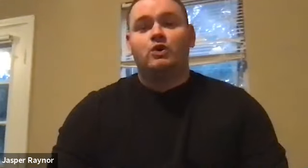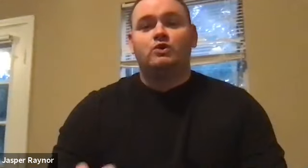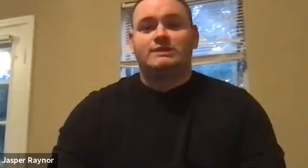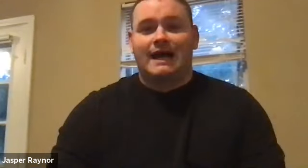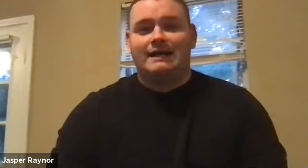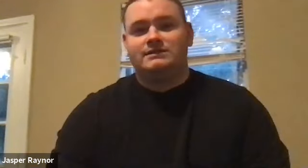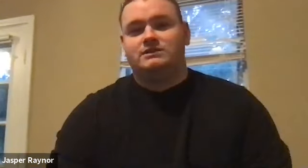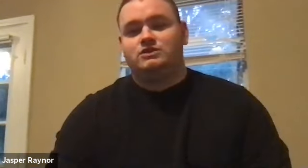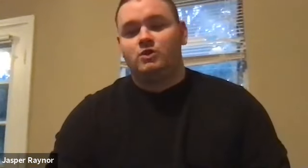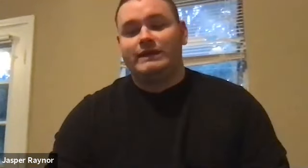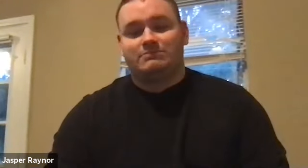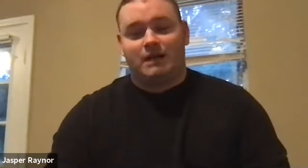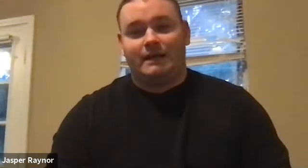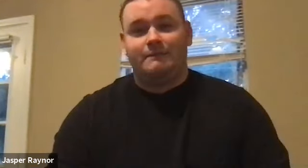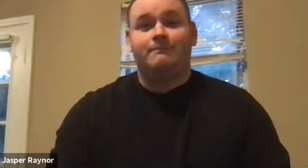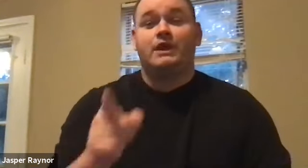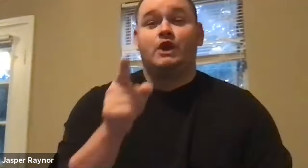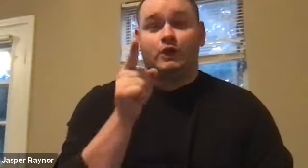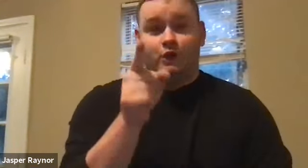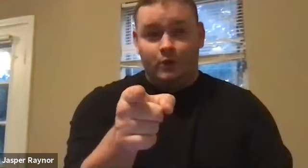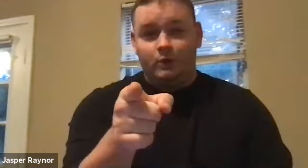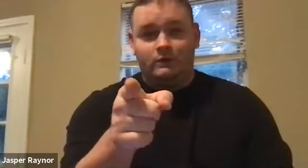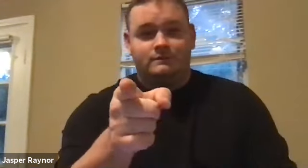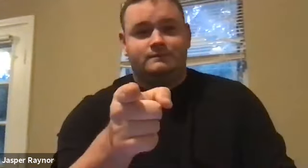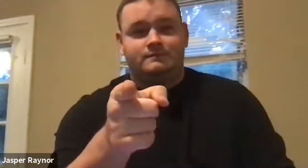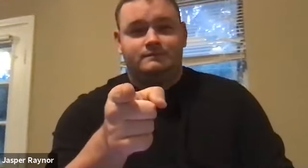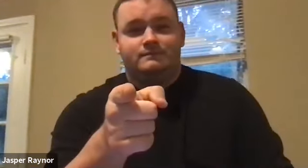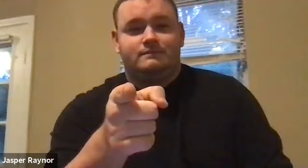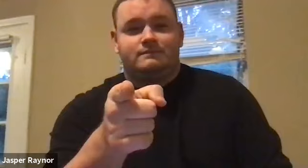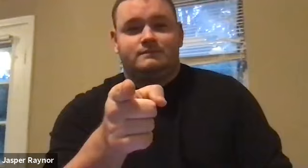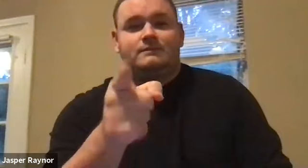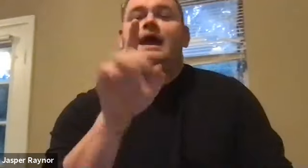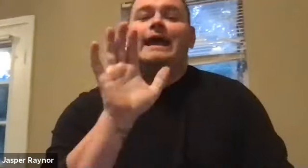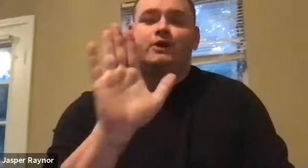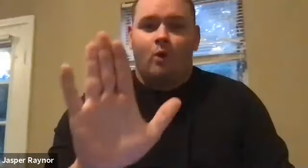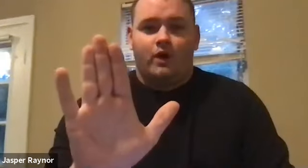Two signs to explain you and your.